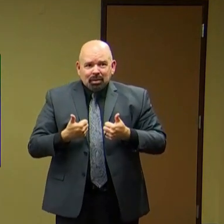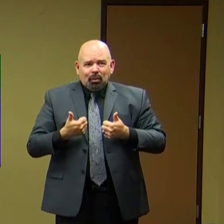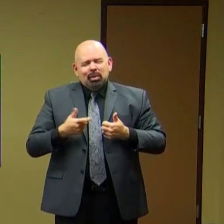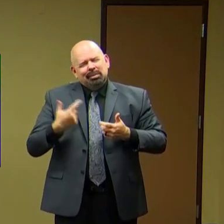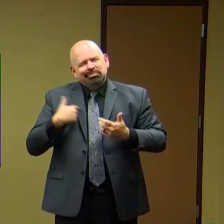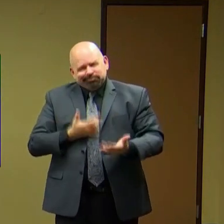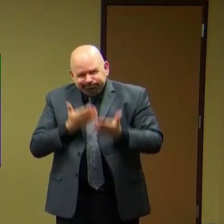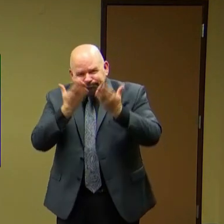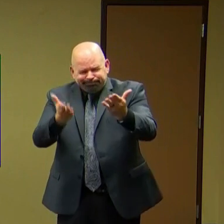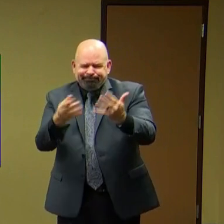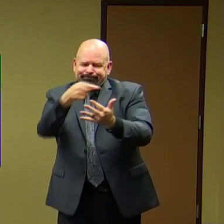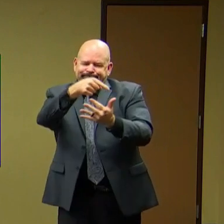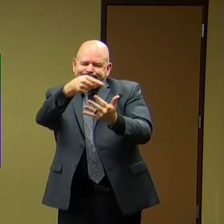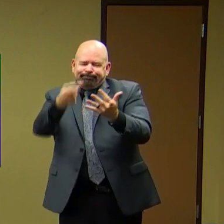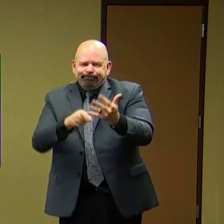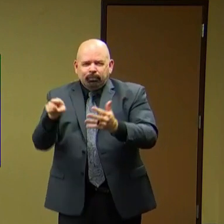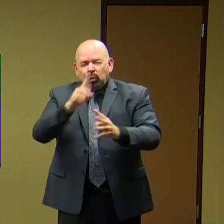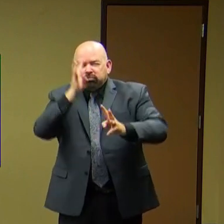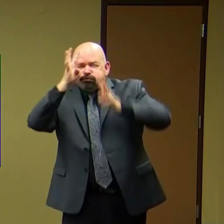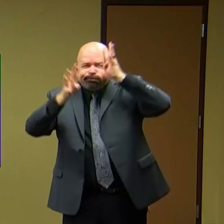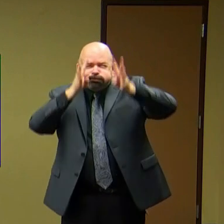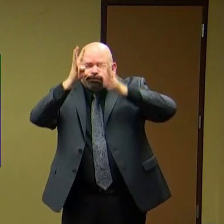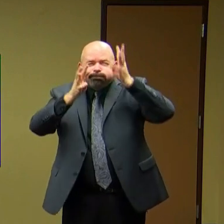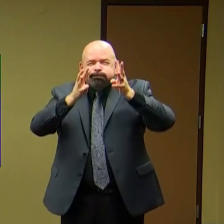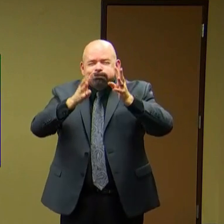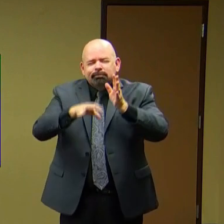follow the doctor's recommendations on these things.